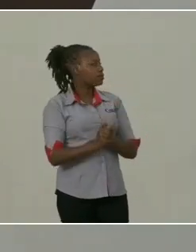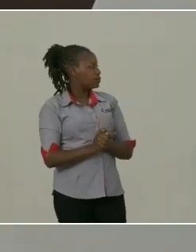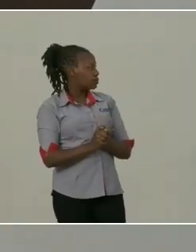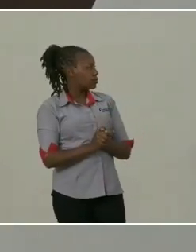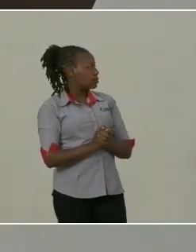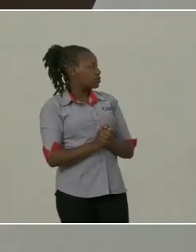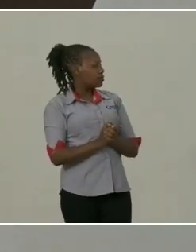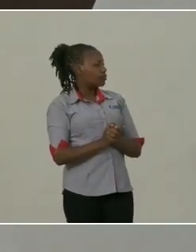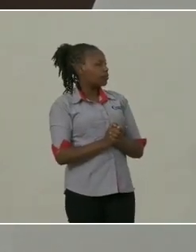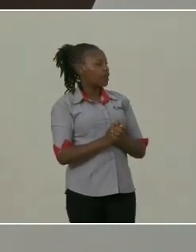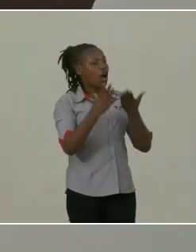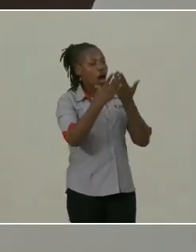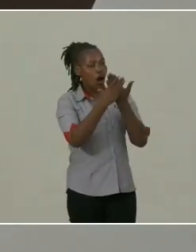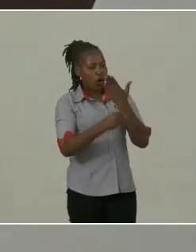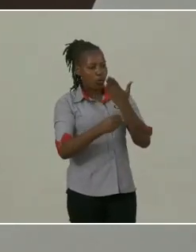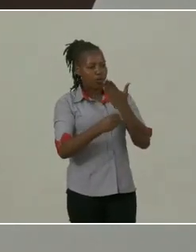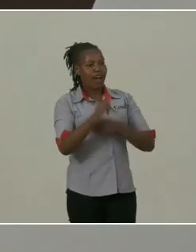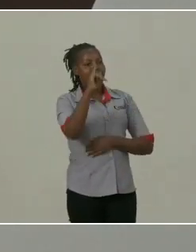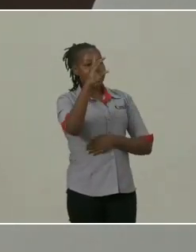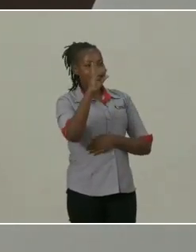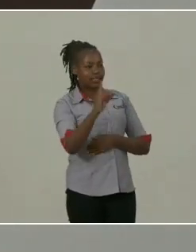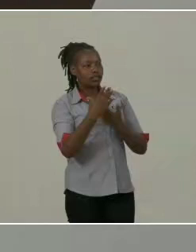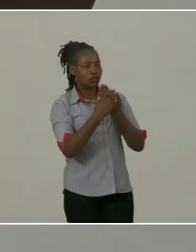copy of the national ID,